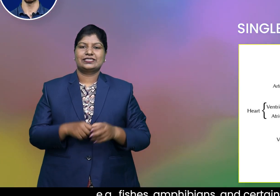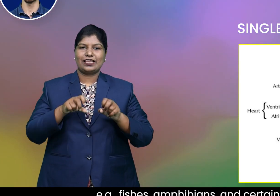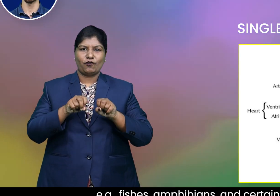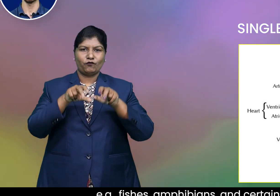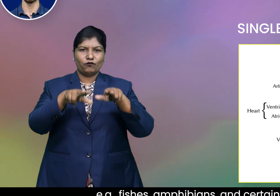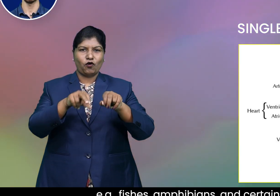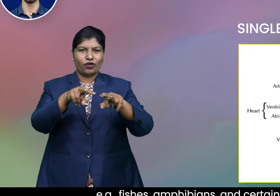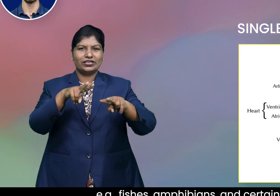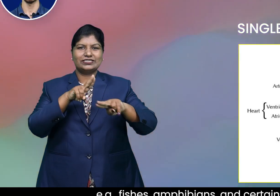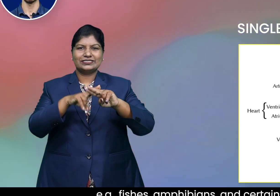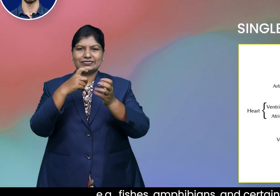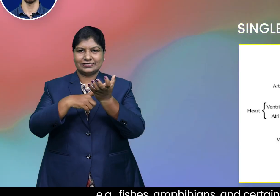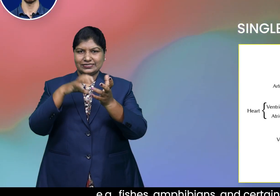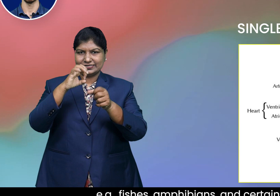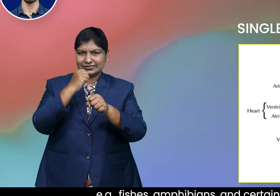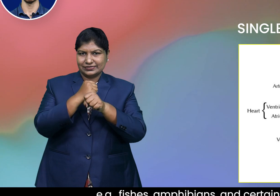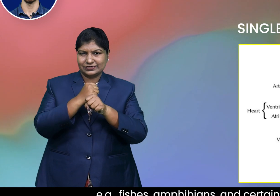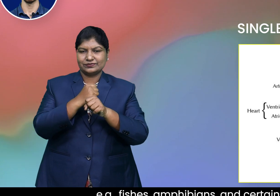amphibians,